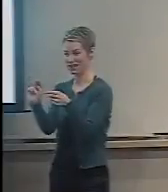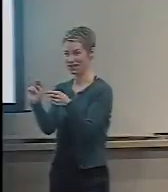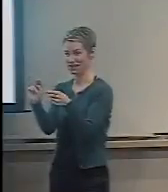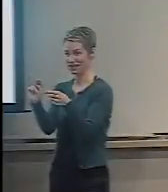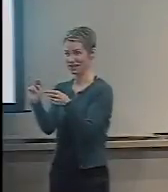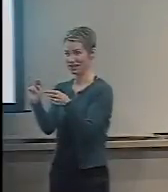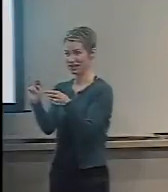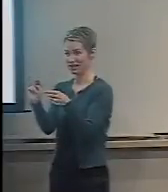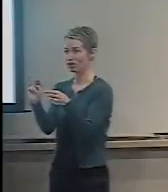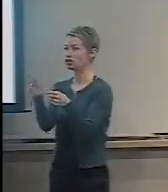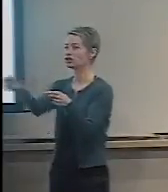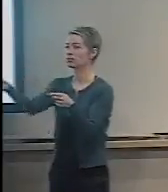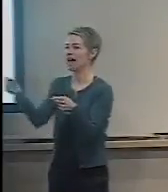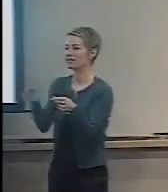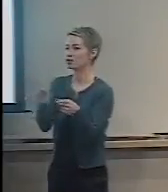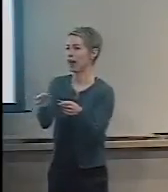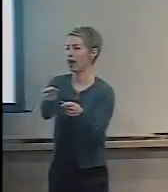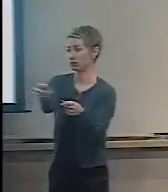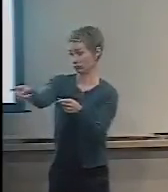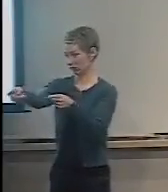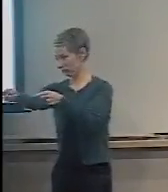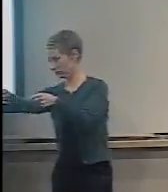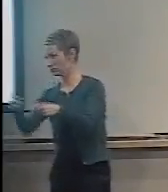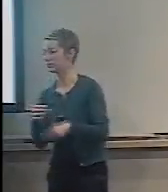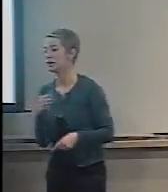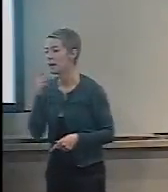Oh yeah, just start passing that around.